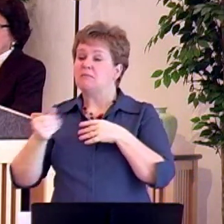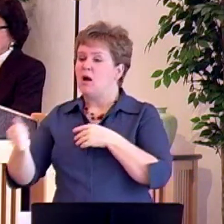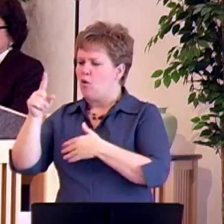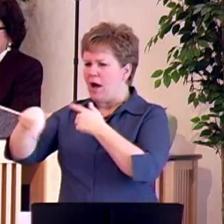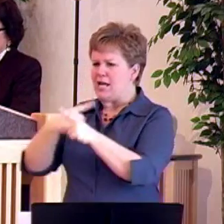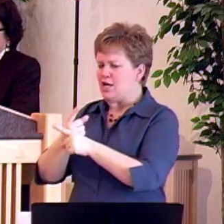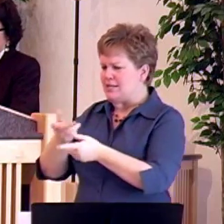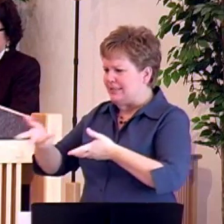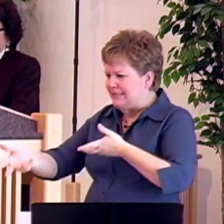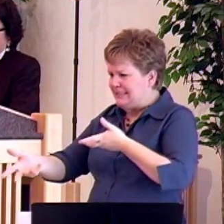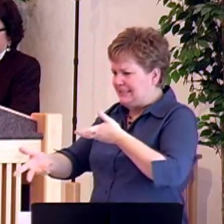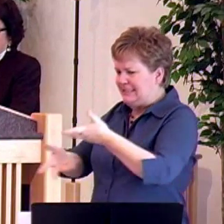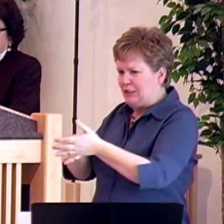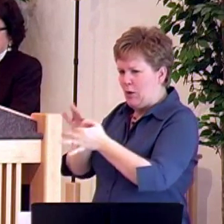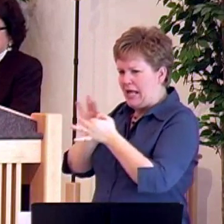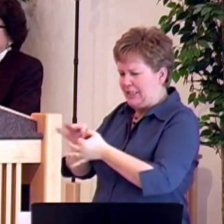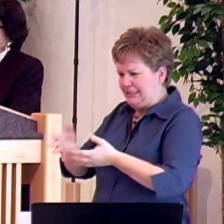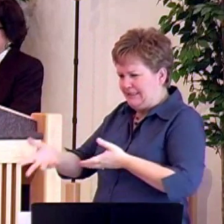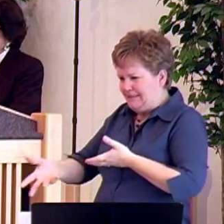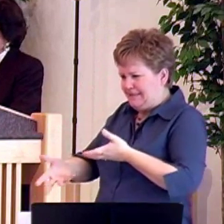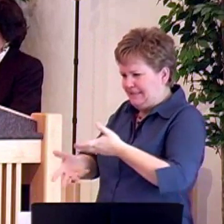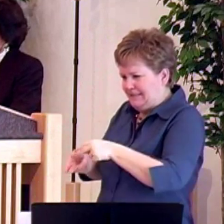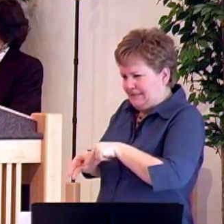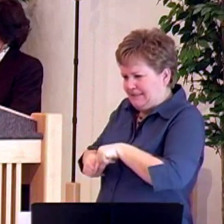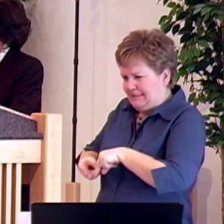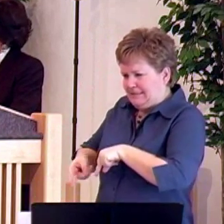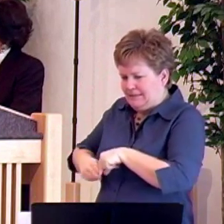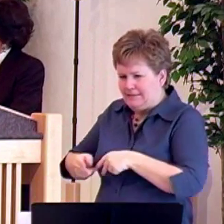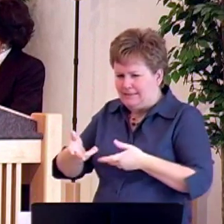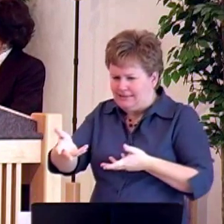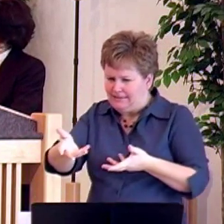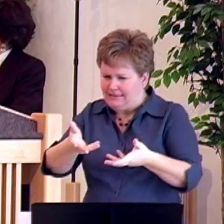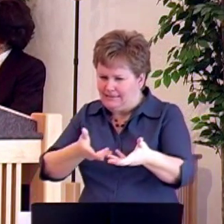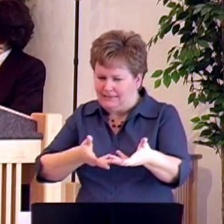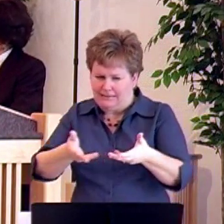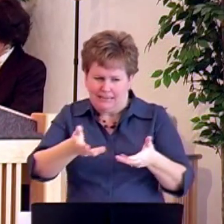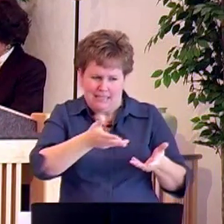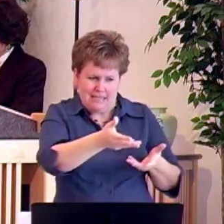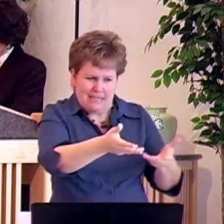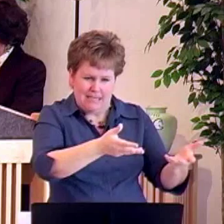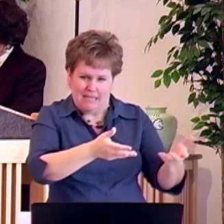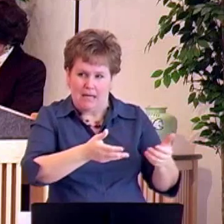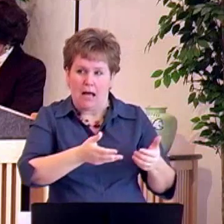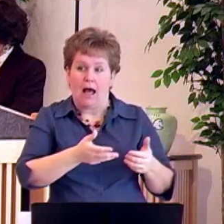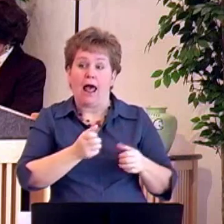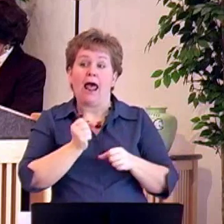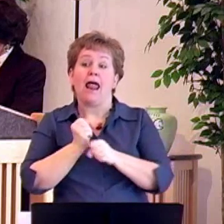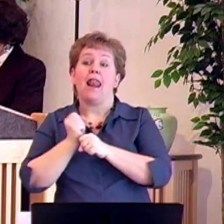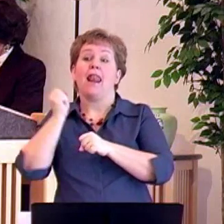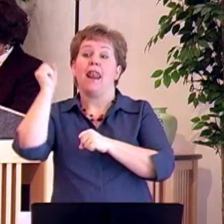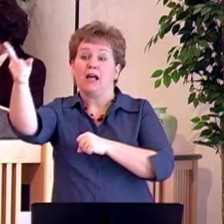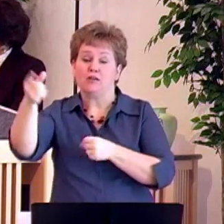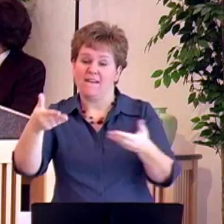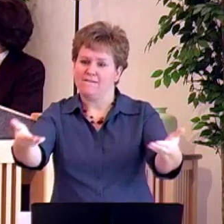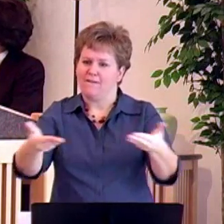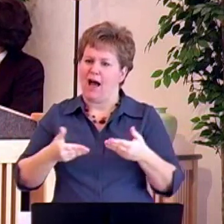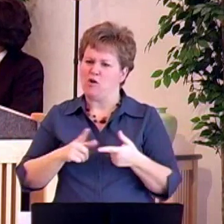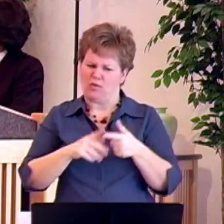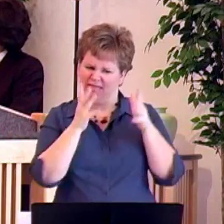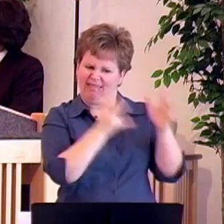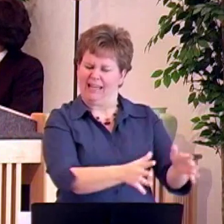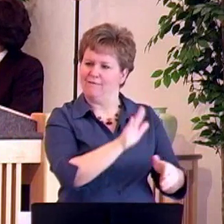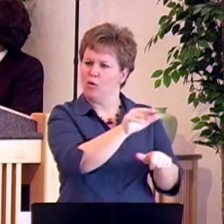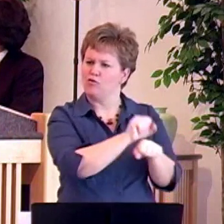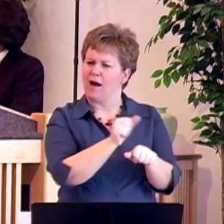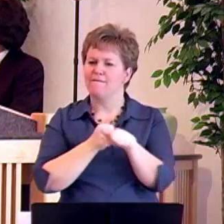nurturing relationships with at least some of the men that he was going to invite to leave everything and follow him? And if